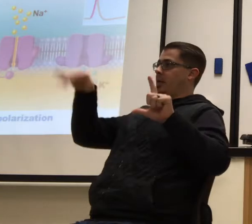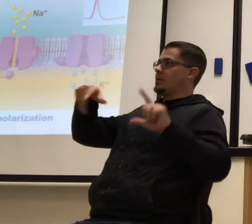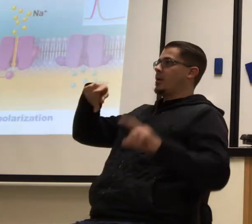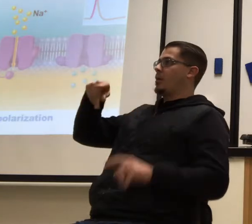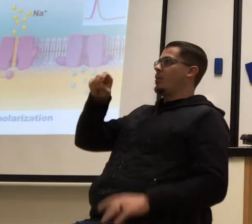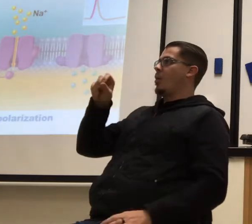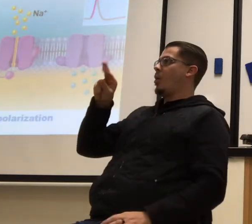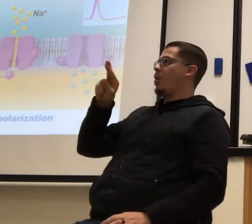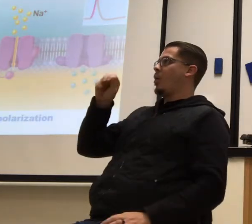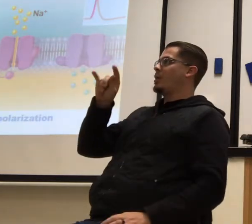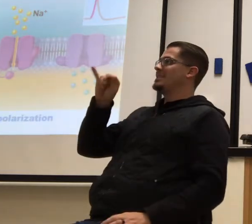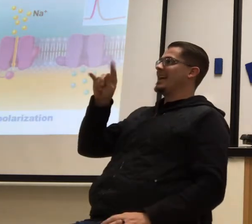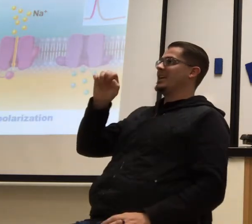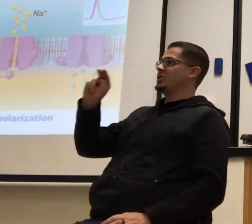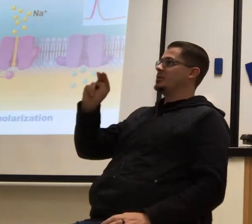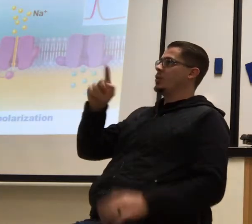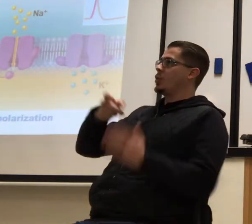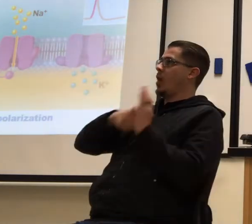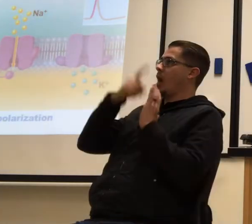threshold,